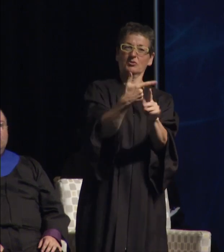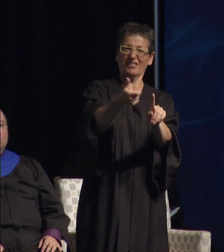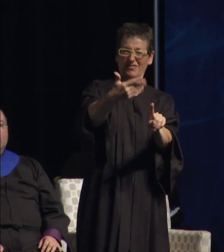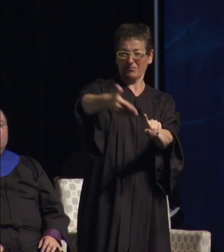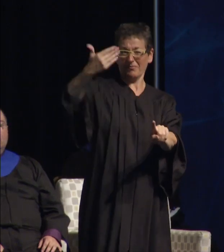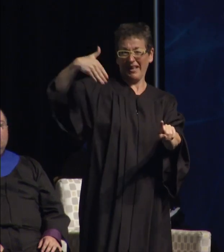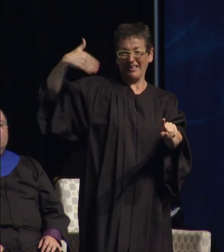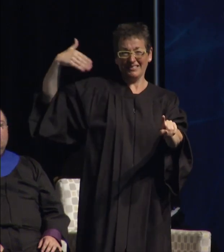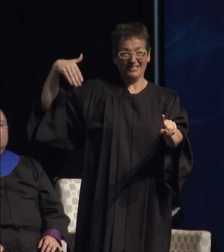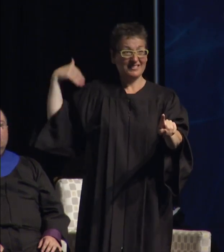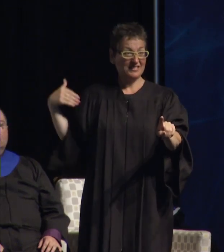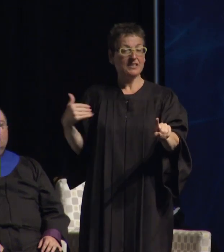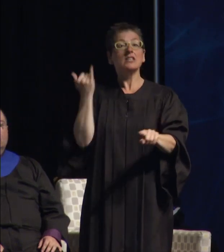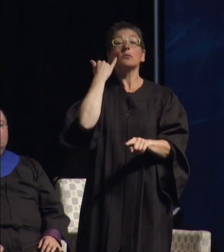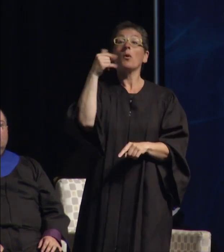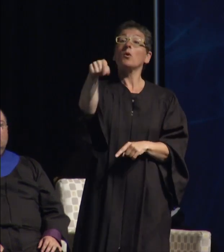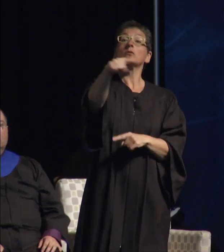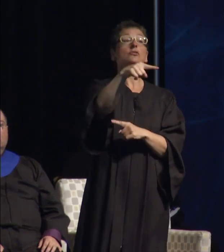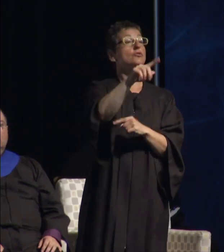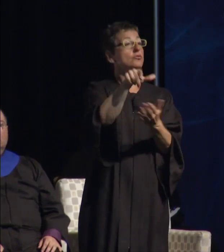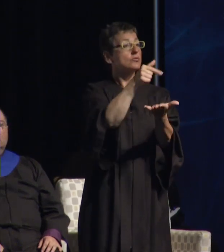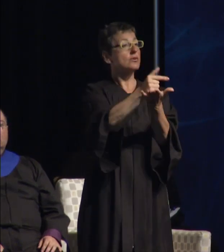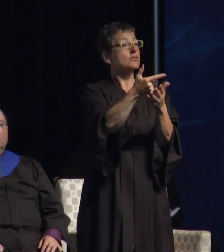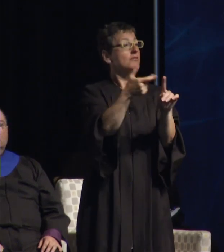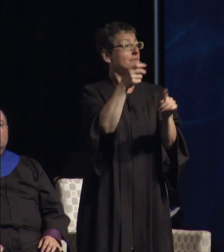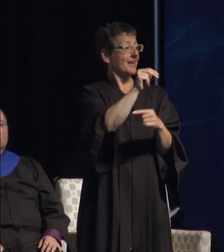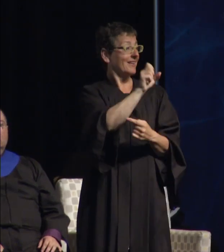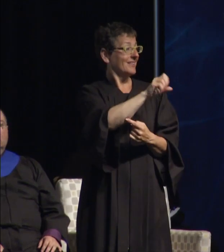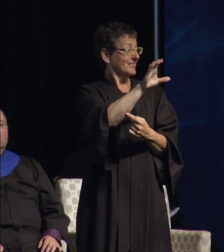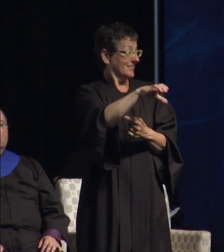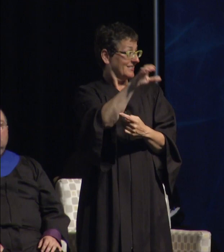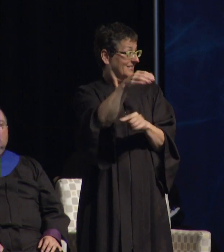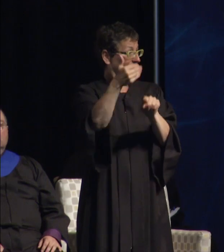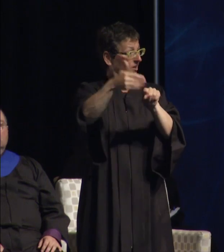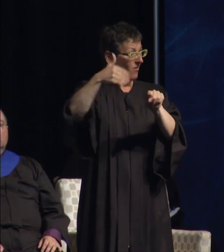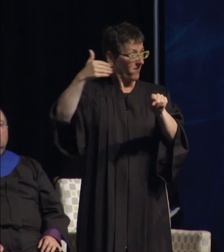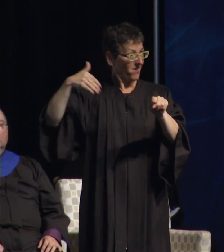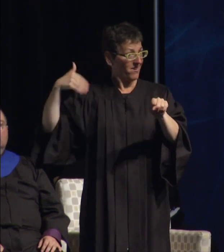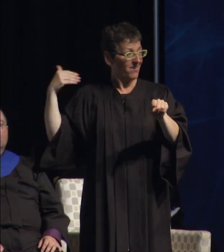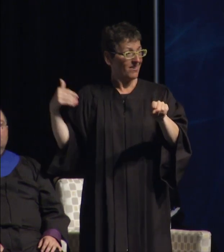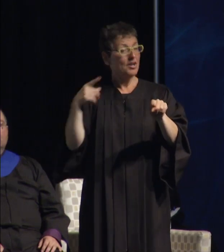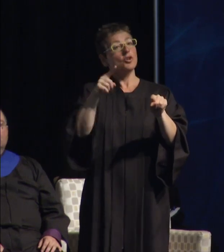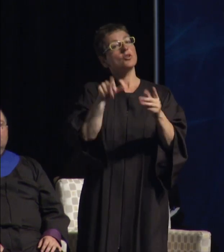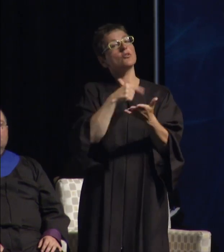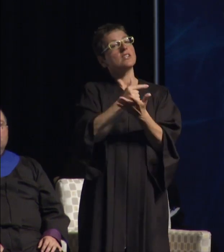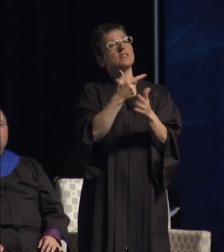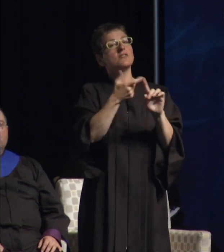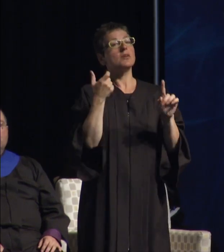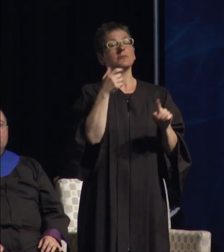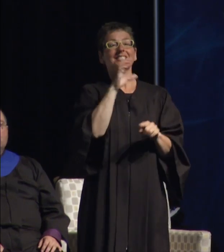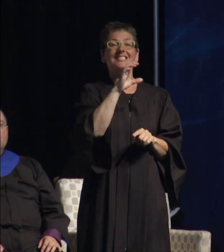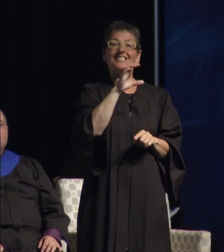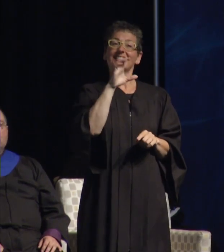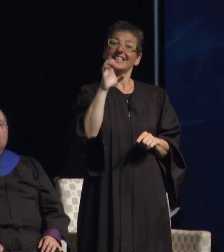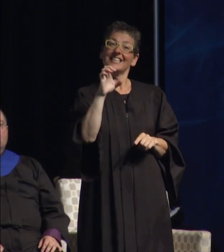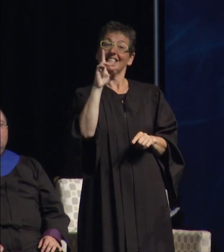NSCC, or any of our predecessor institutions or schools, or a graduate of CCEDP, would you please now stand